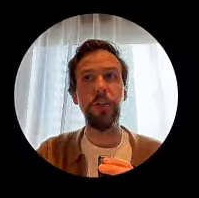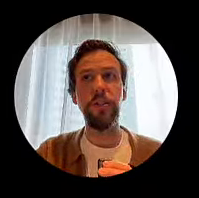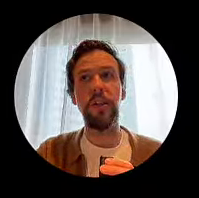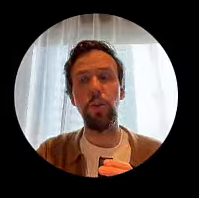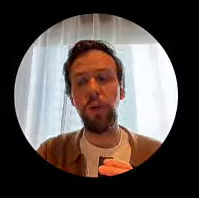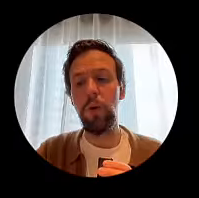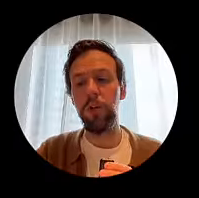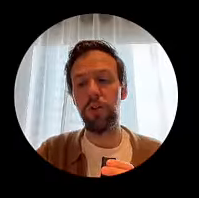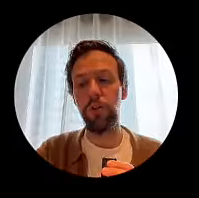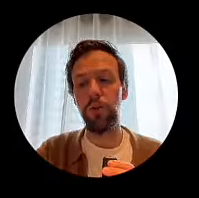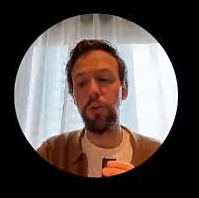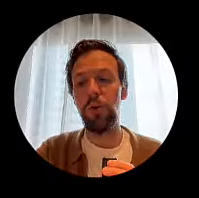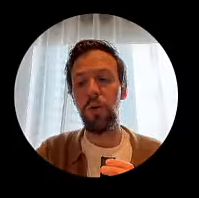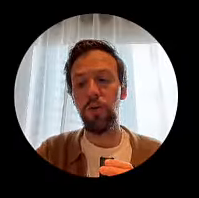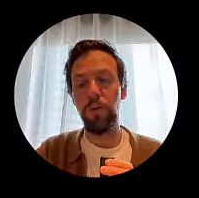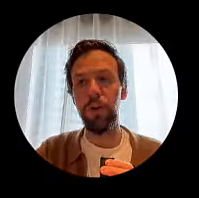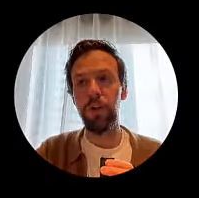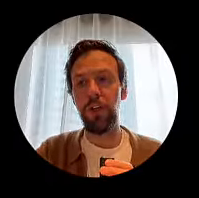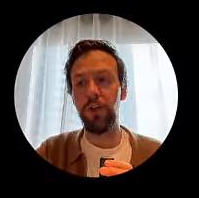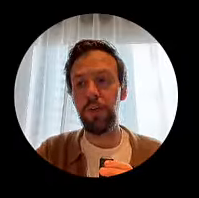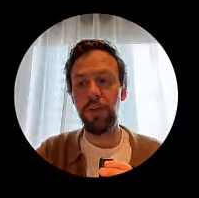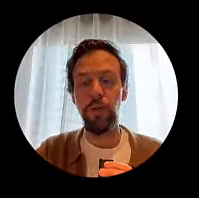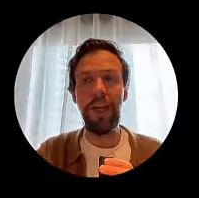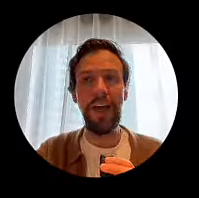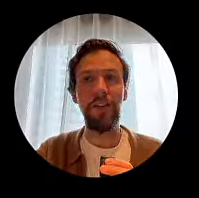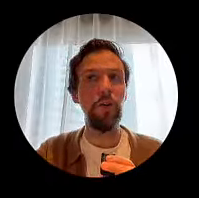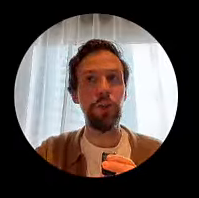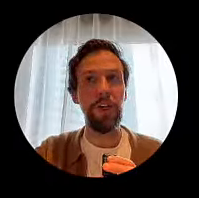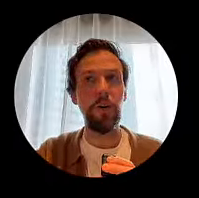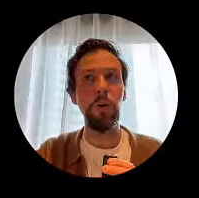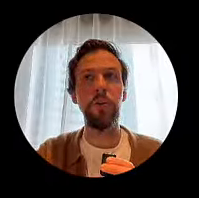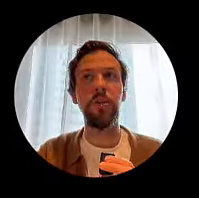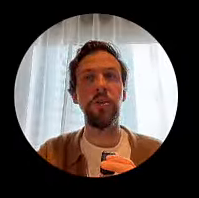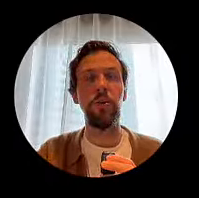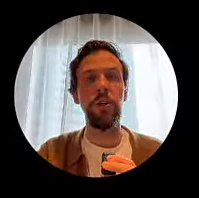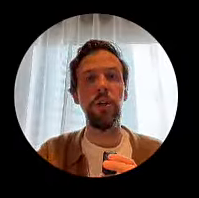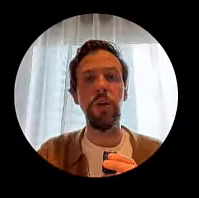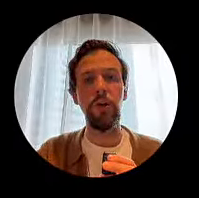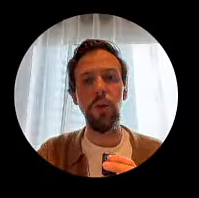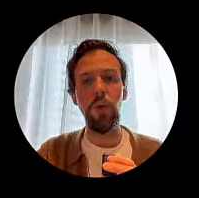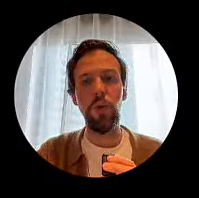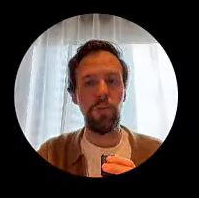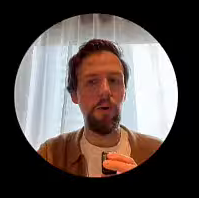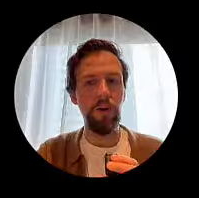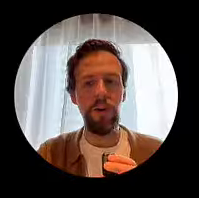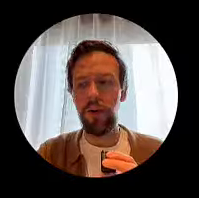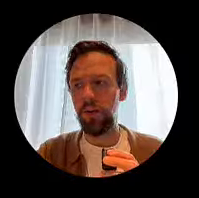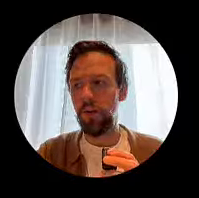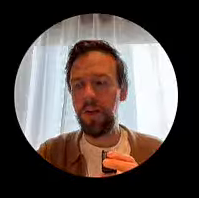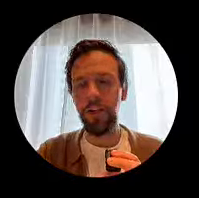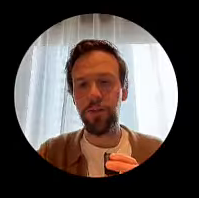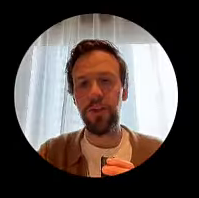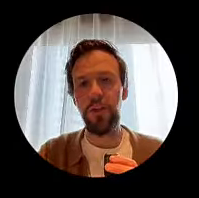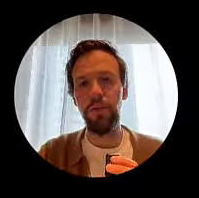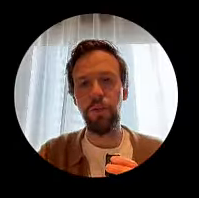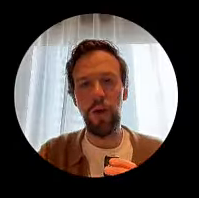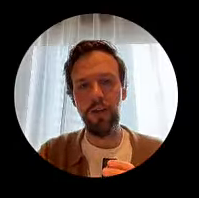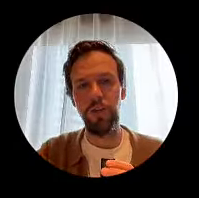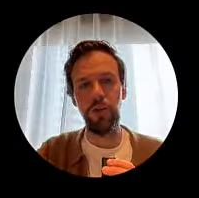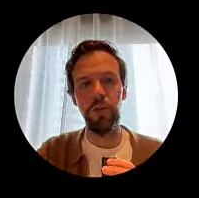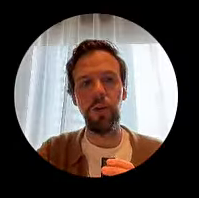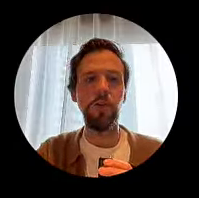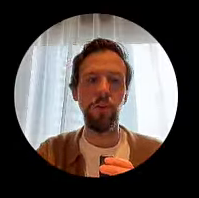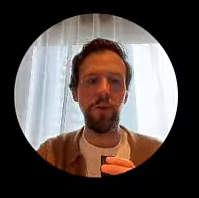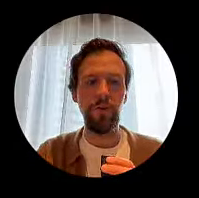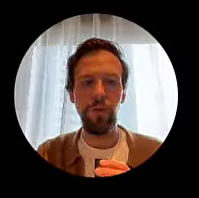the features that we wanted to do for Pocket Shelf because we had no shareholders or no management team to